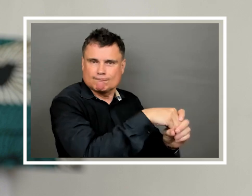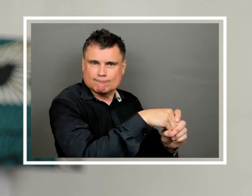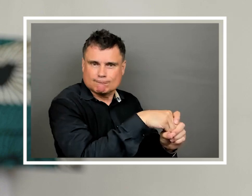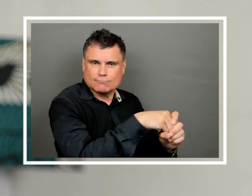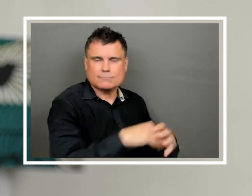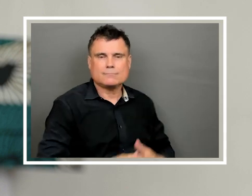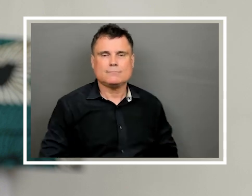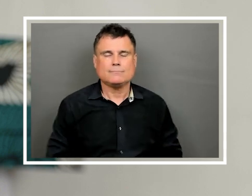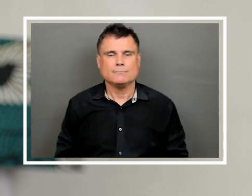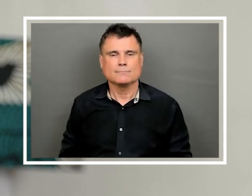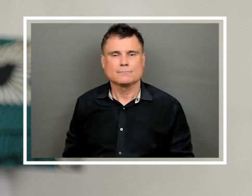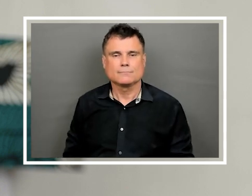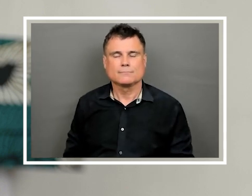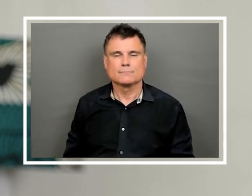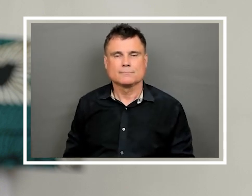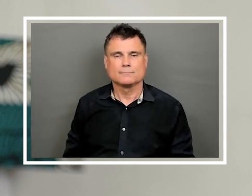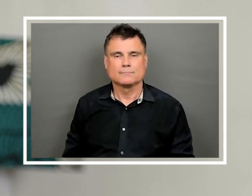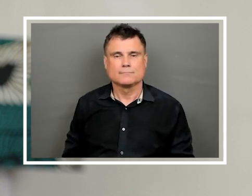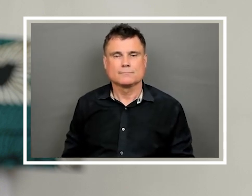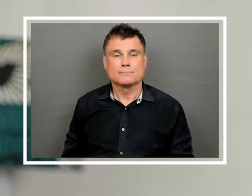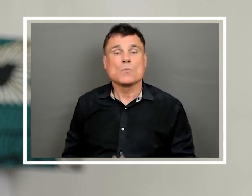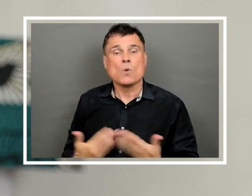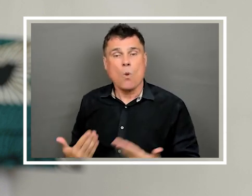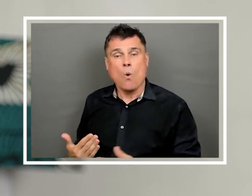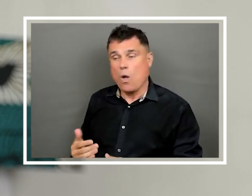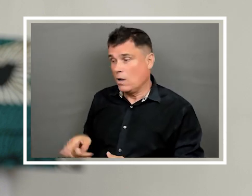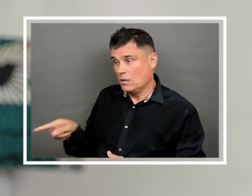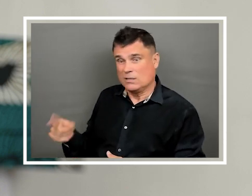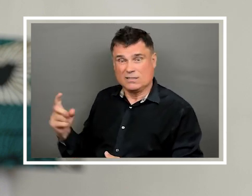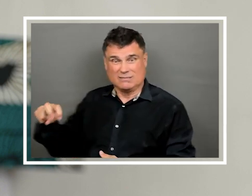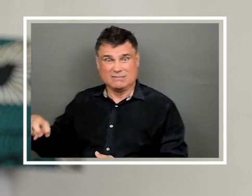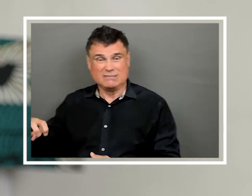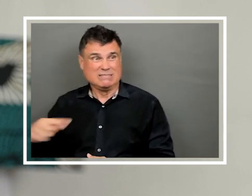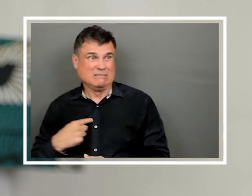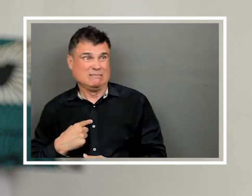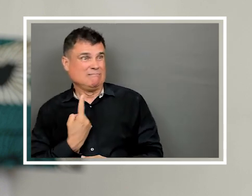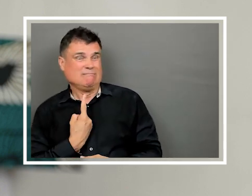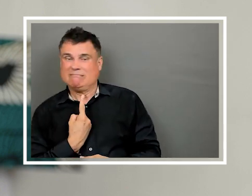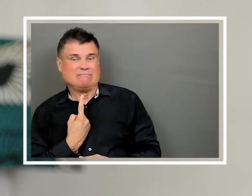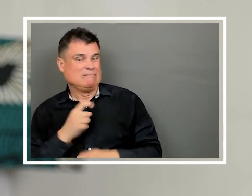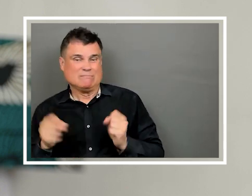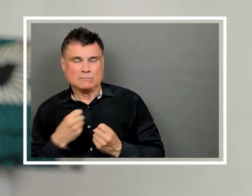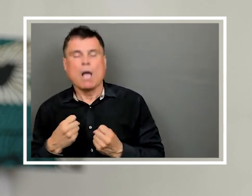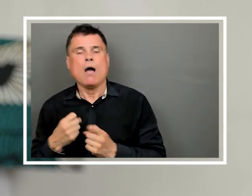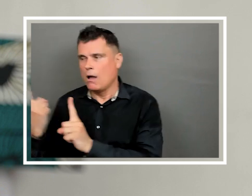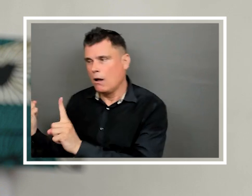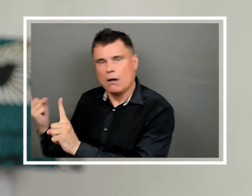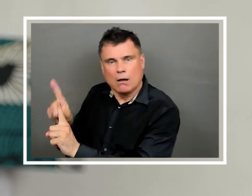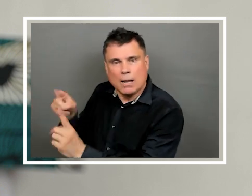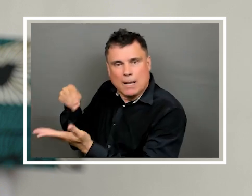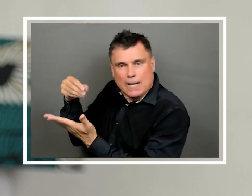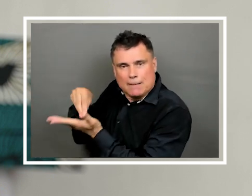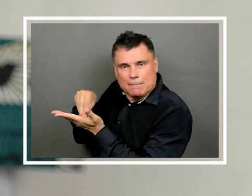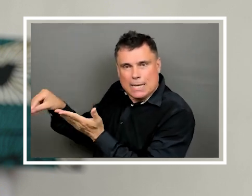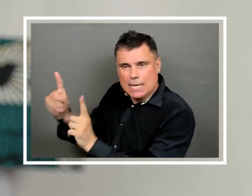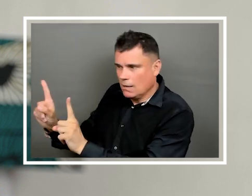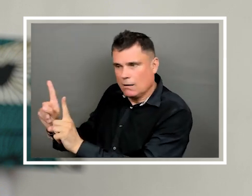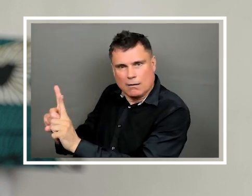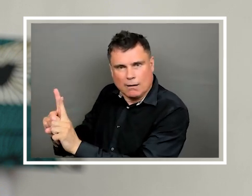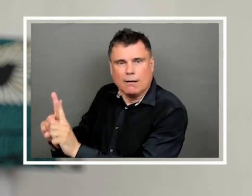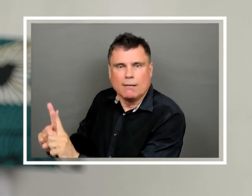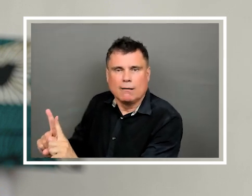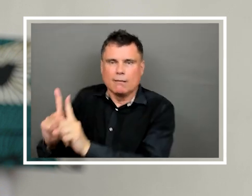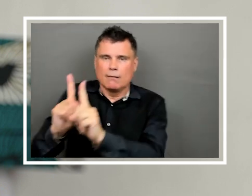them make it to an event. Or it could be covering costs for a personal assistant, friend,